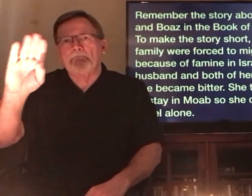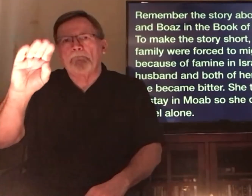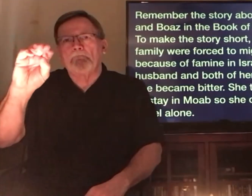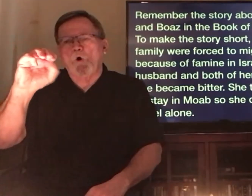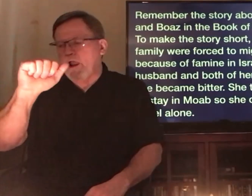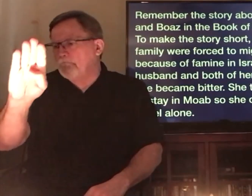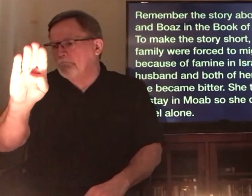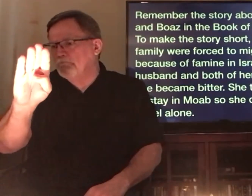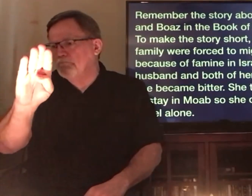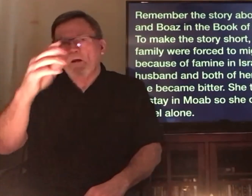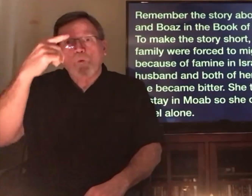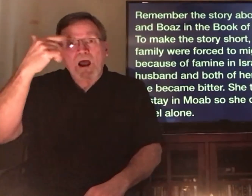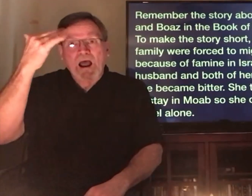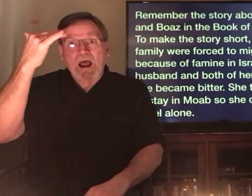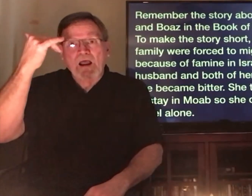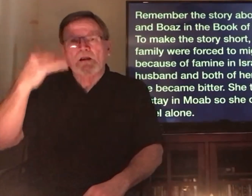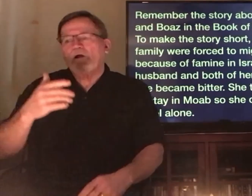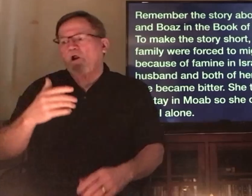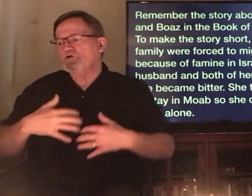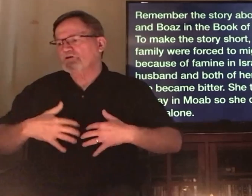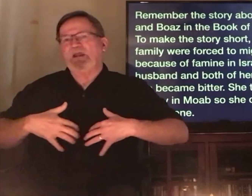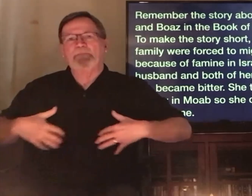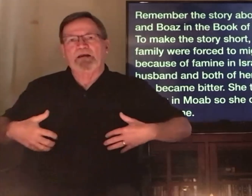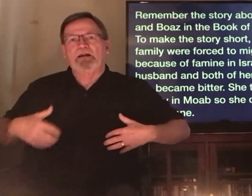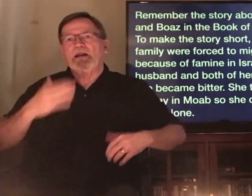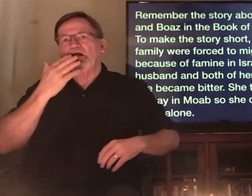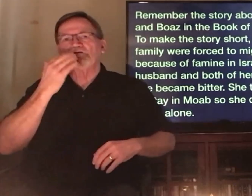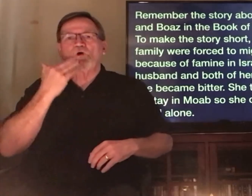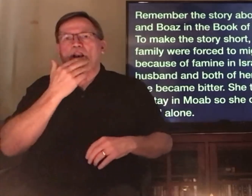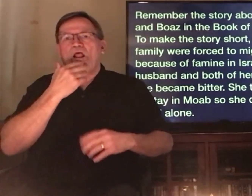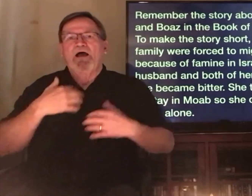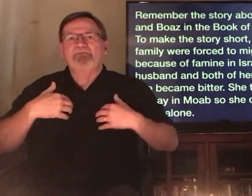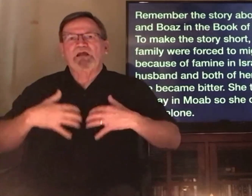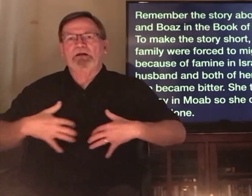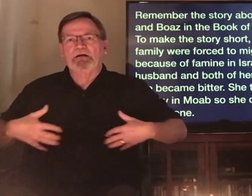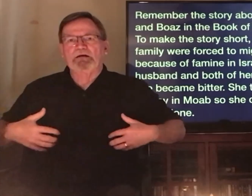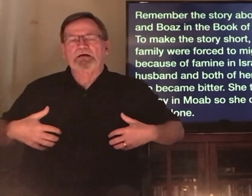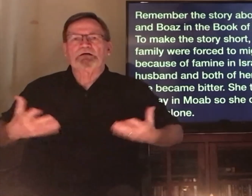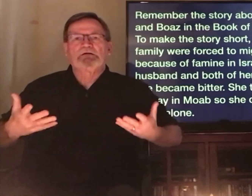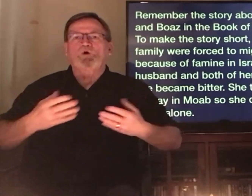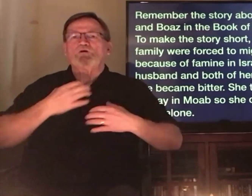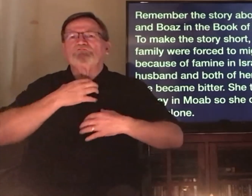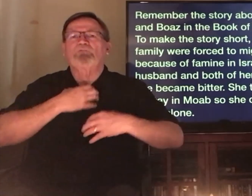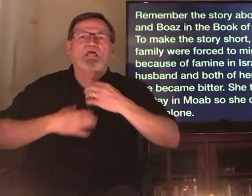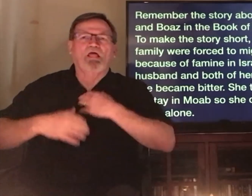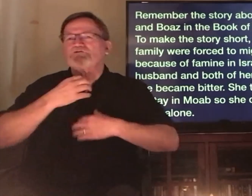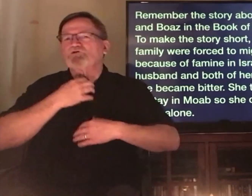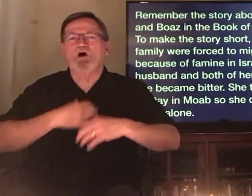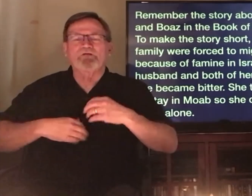No, who referred to his one believer. Again, only one body,